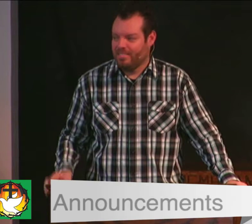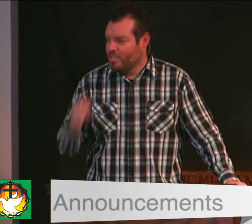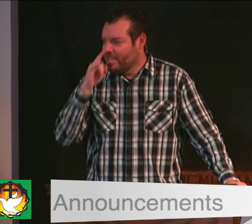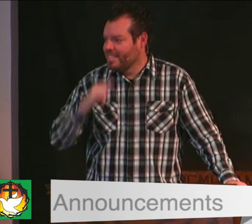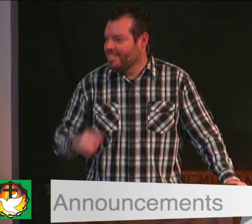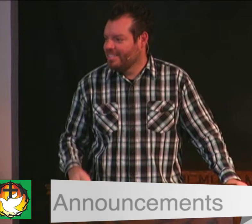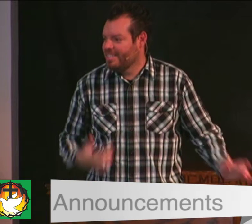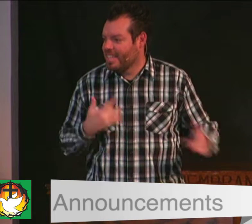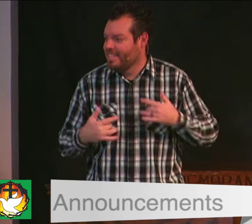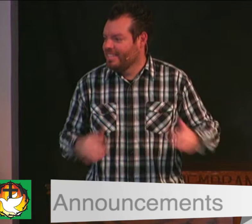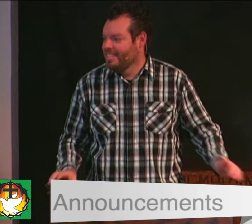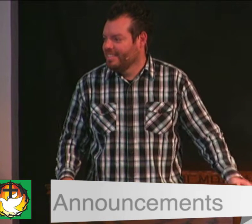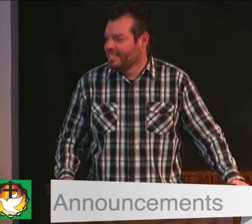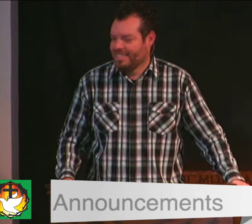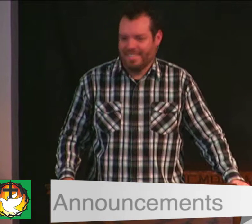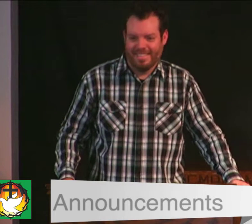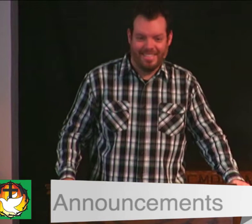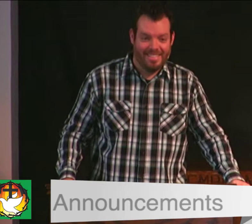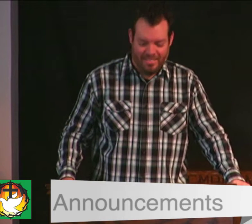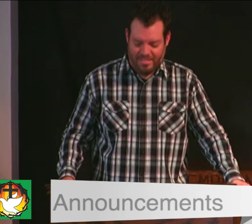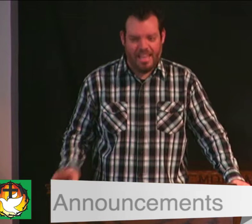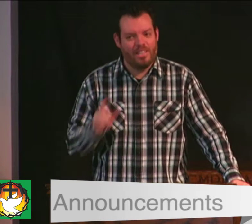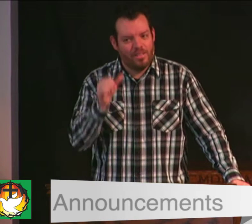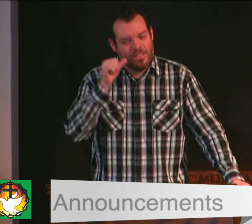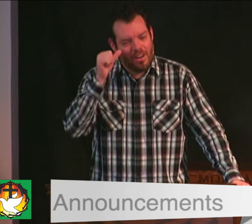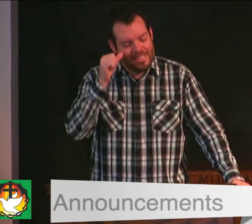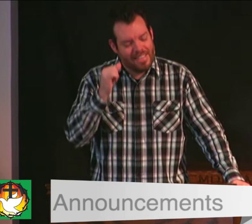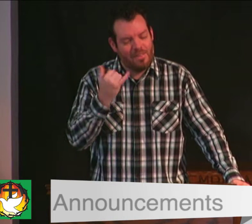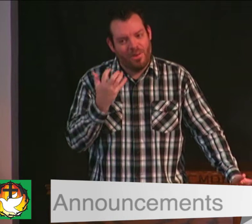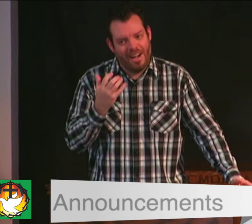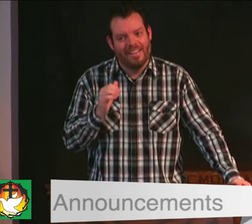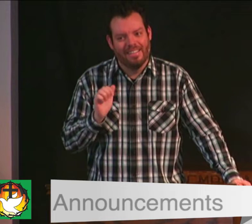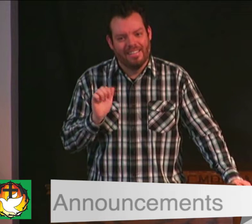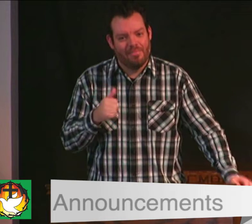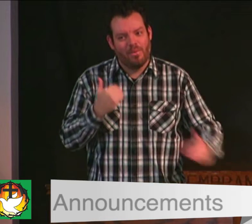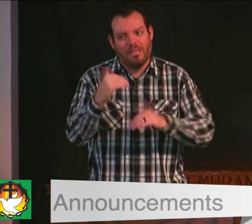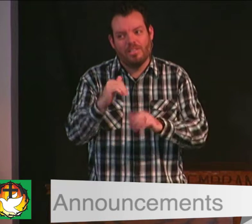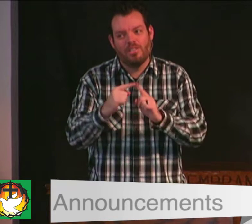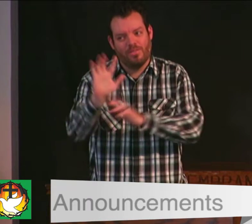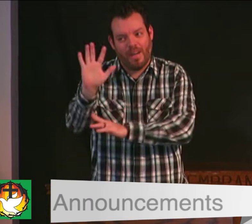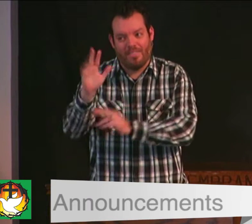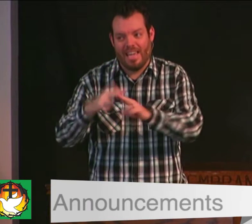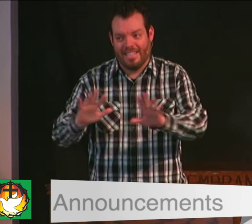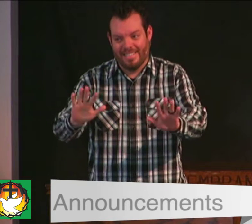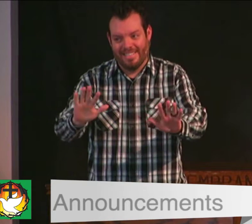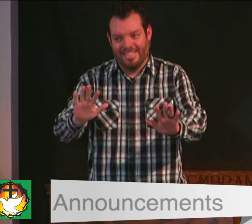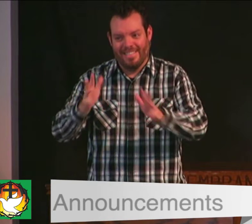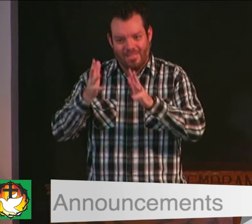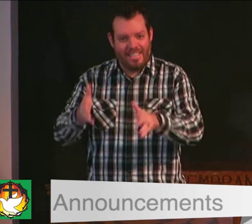Are you kids excited? And you adults, if you want. But we'll limit you to 5 eggs. We need to